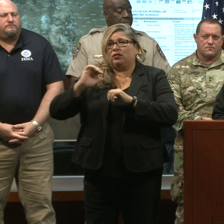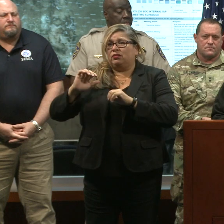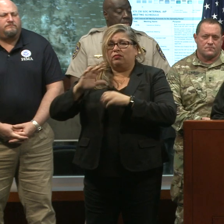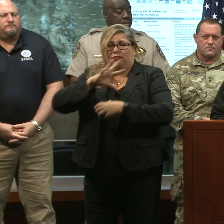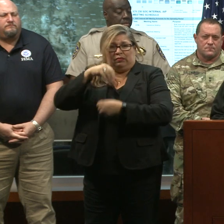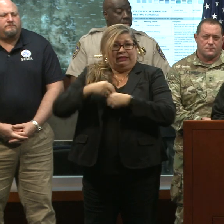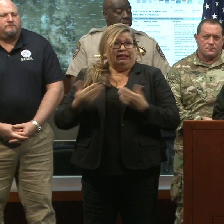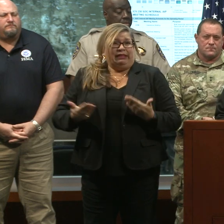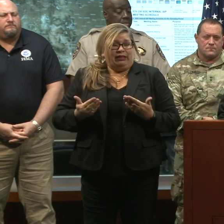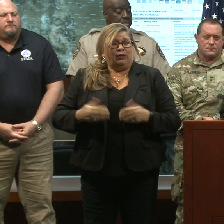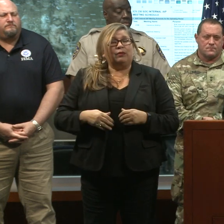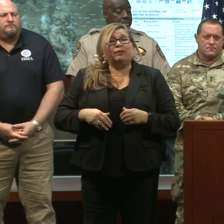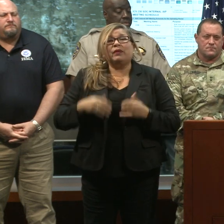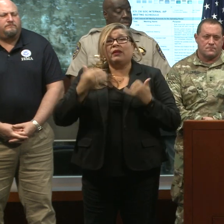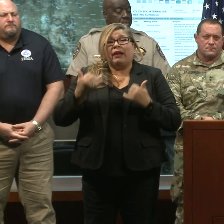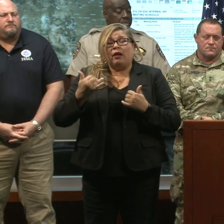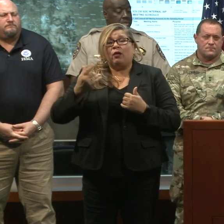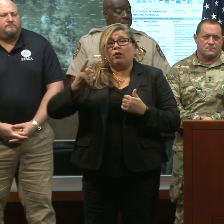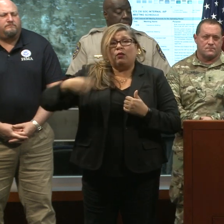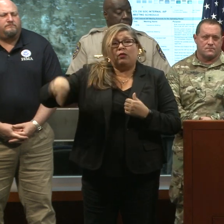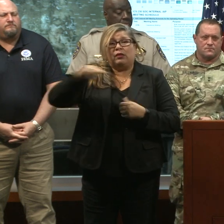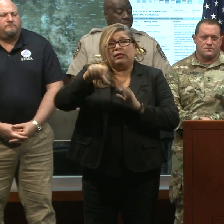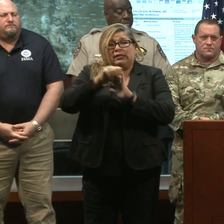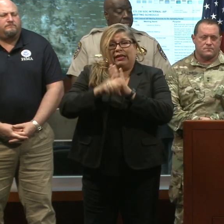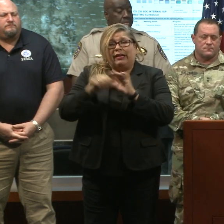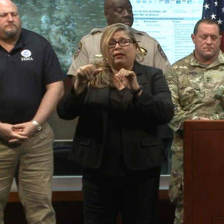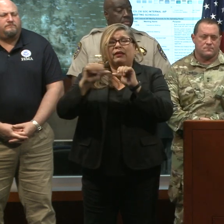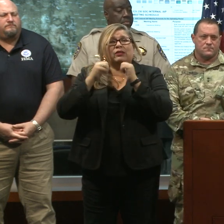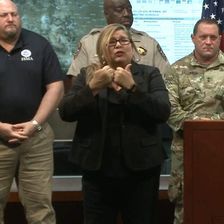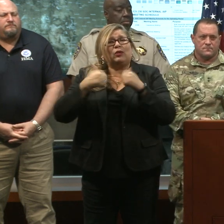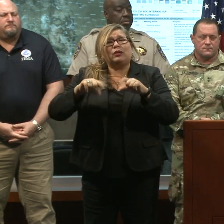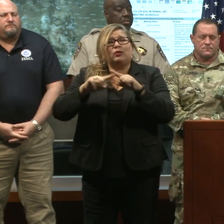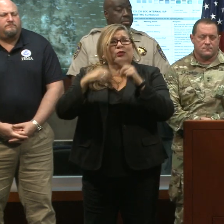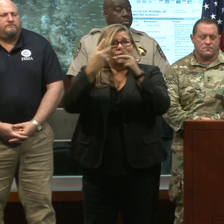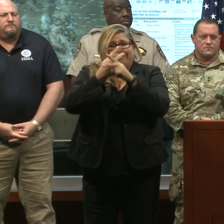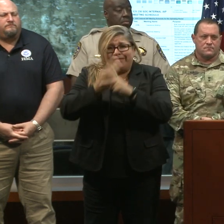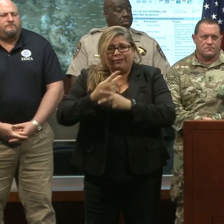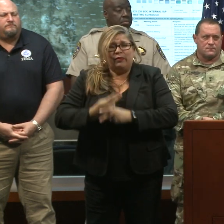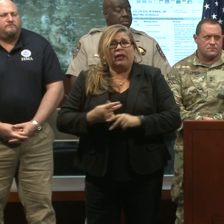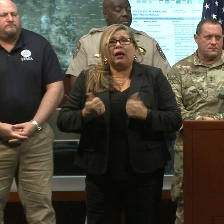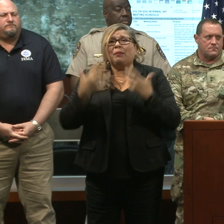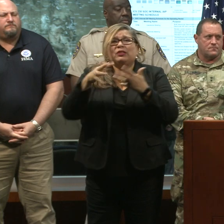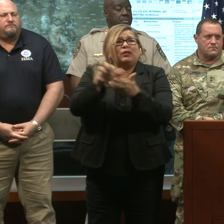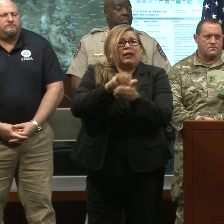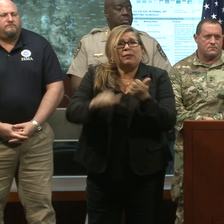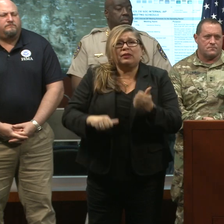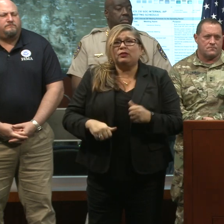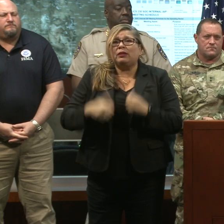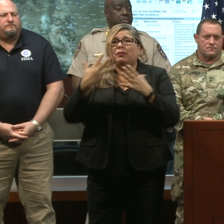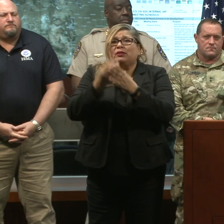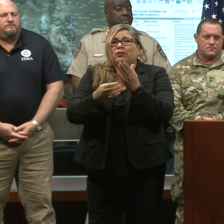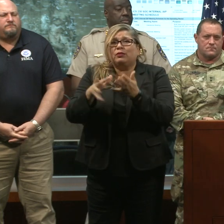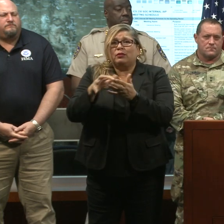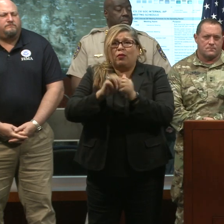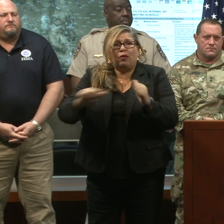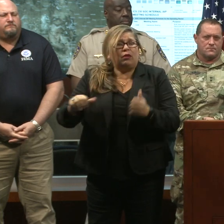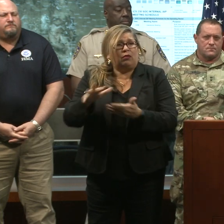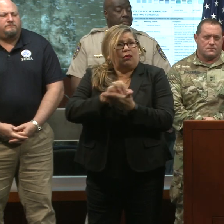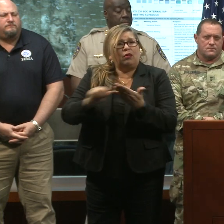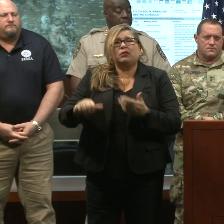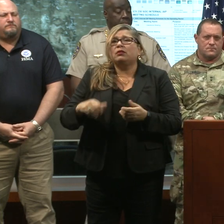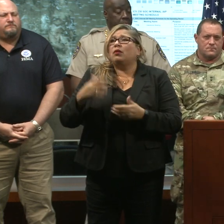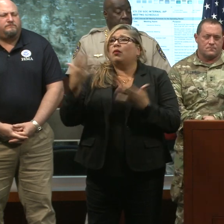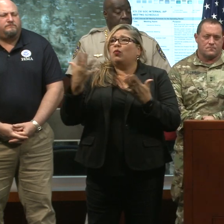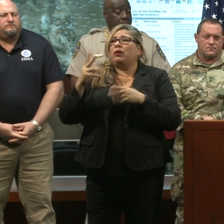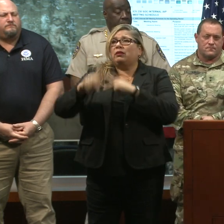now they're really trying to get assessments on the amount of damage, the amount of loss, what resources